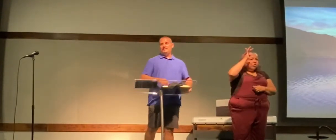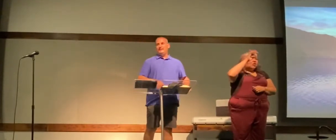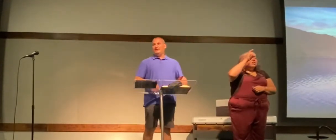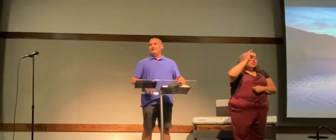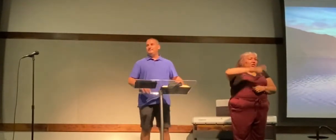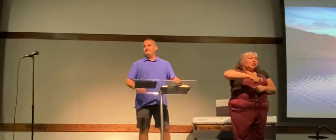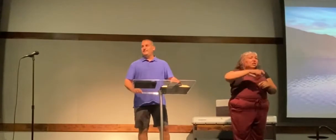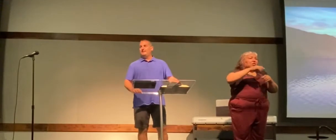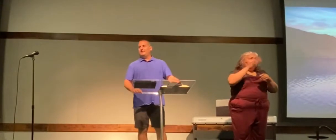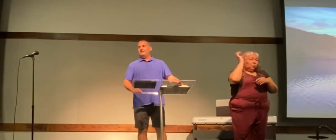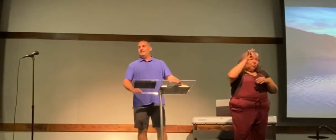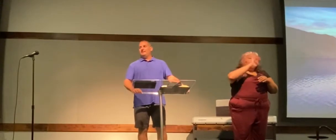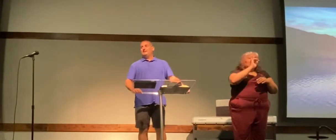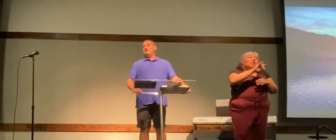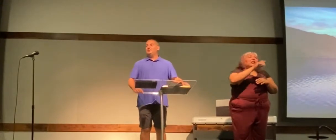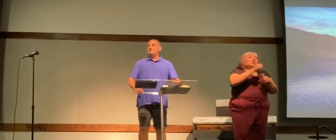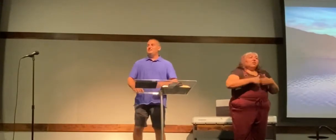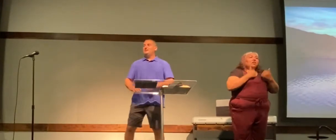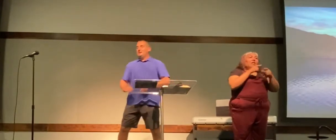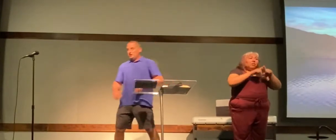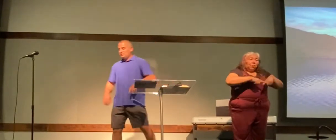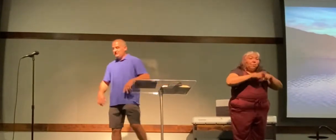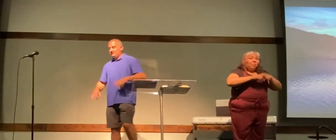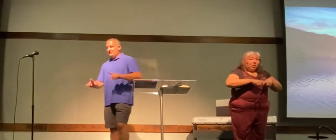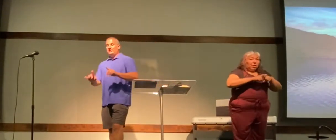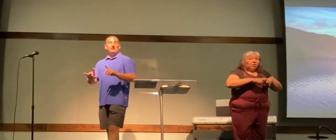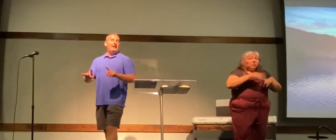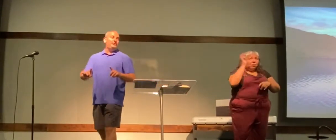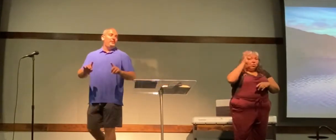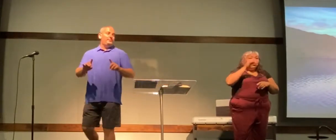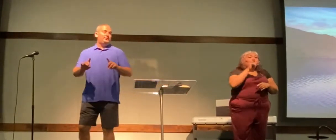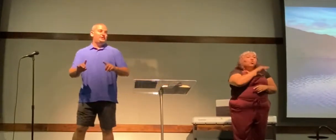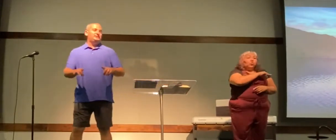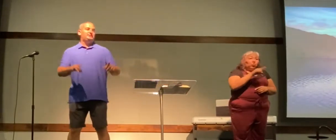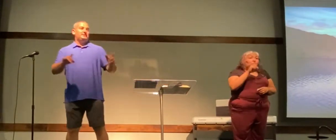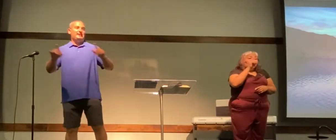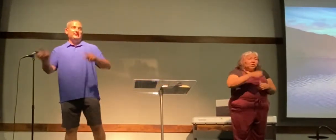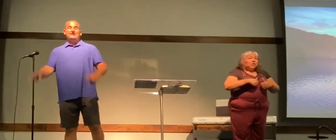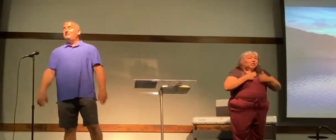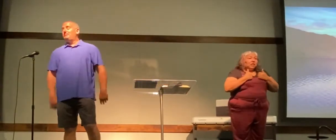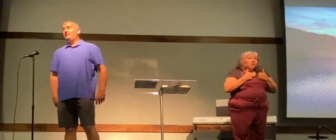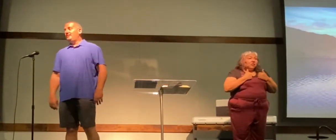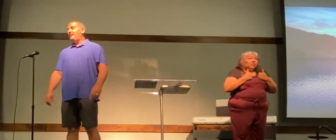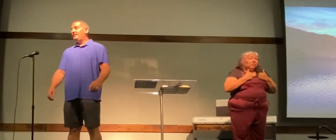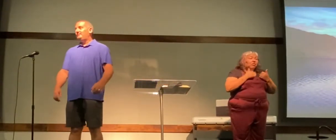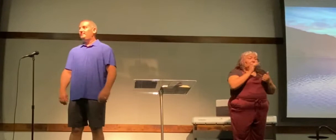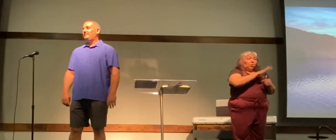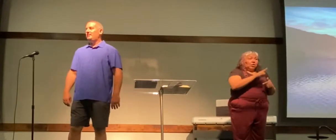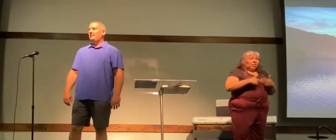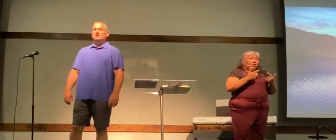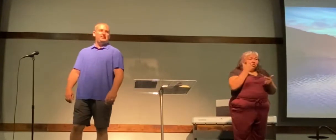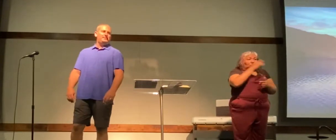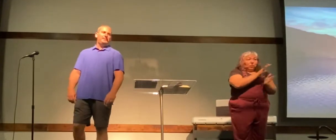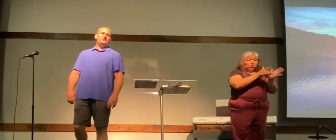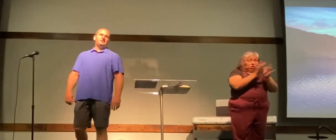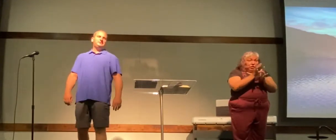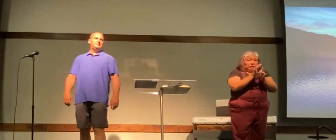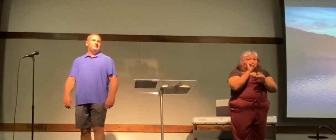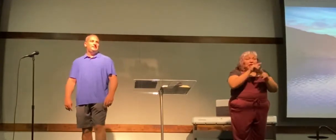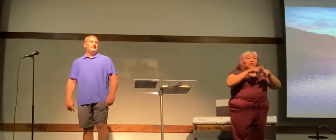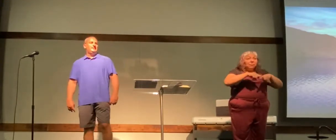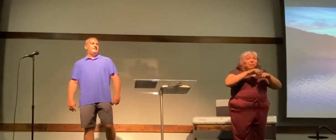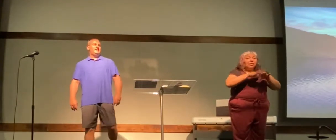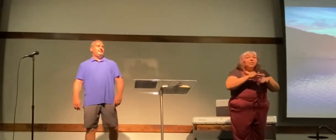life depended on it. Amen. Can I tell you something? You need to live your life for Jesus like your life depended on it. You with me? Come on,